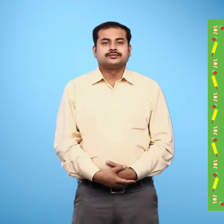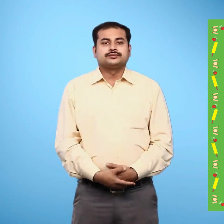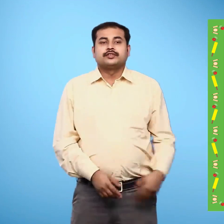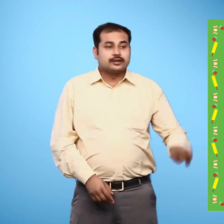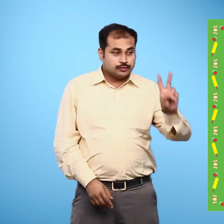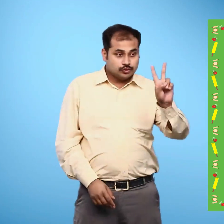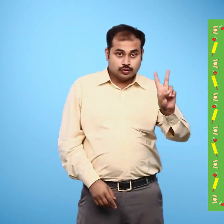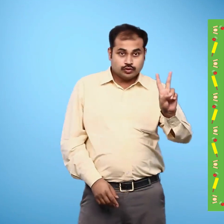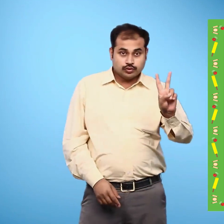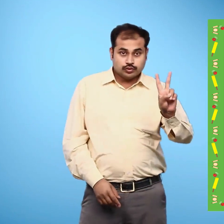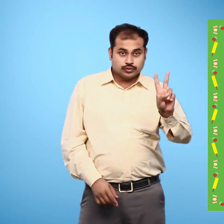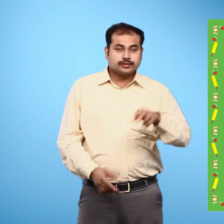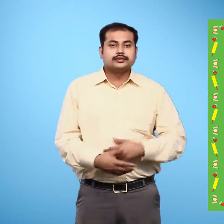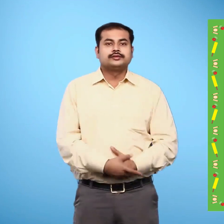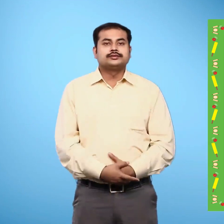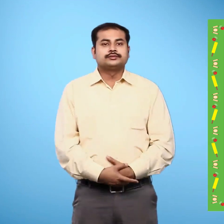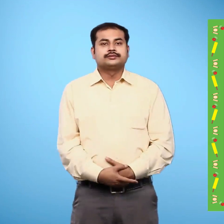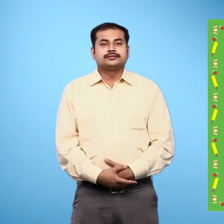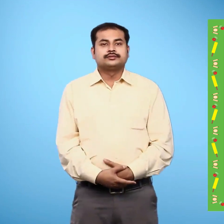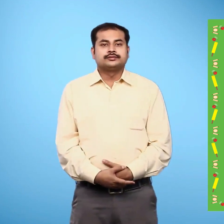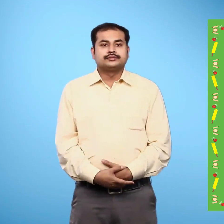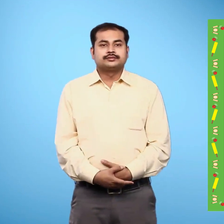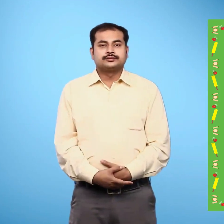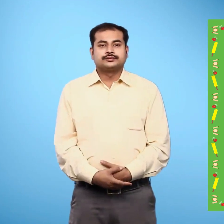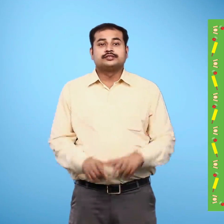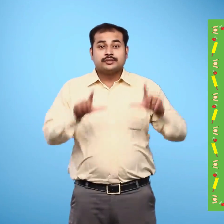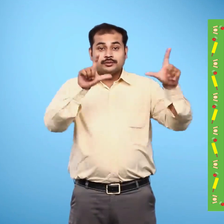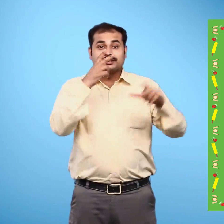In the second picture, we have half-rolled paper.